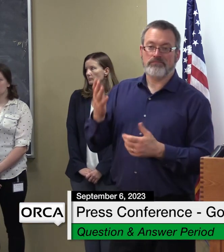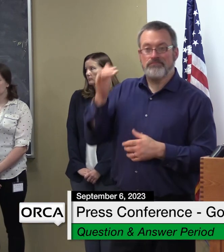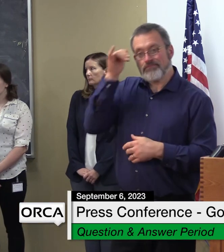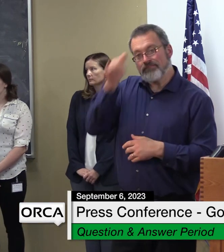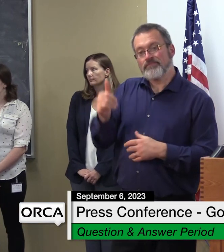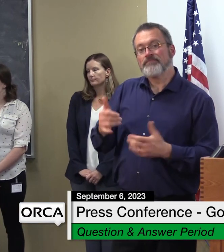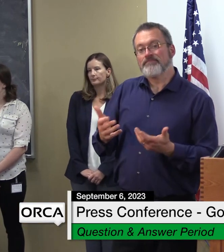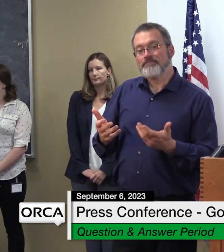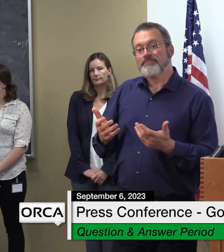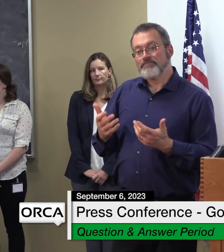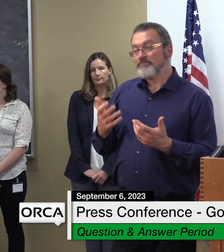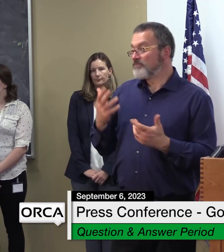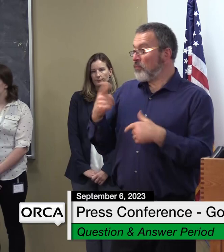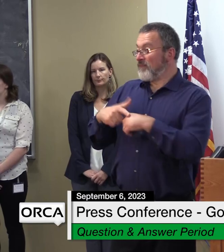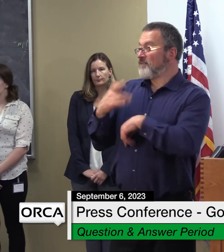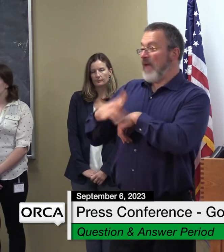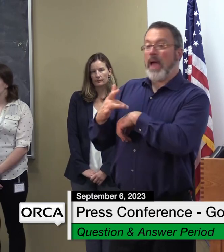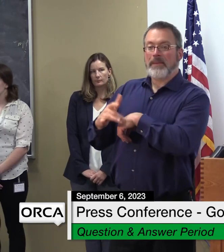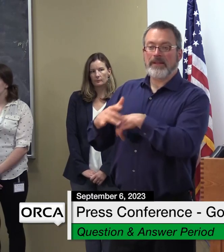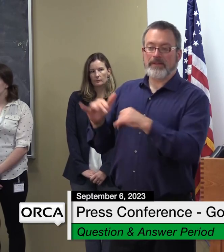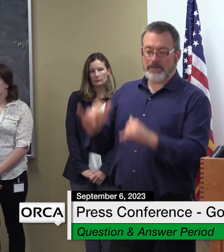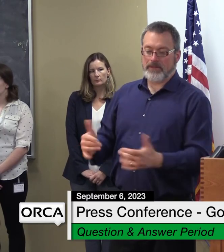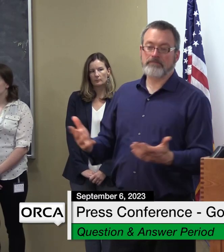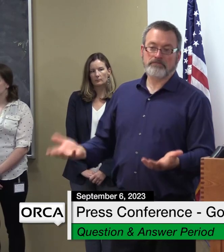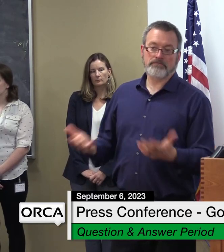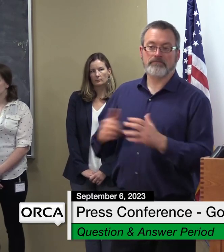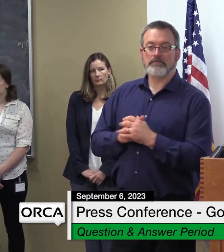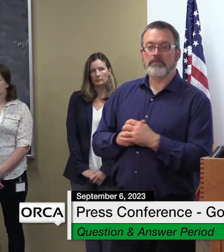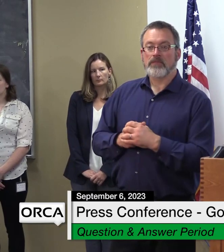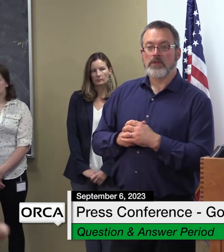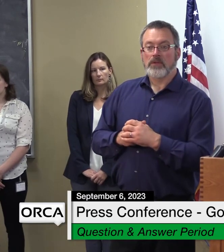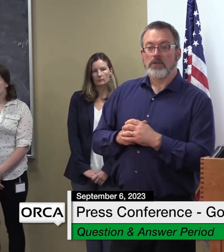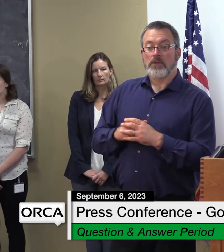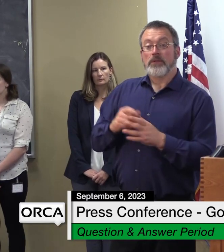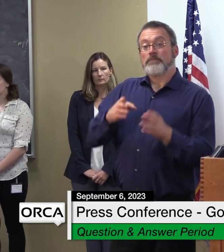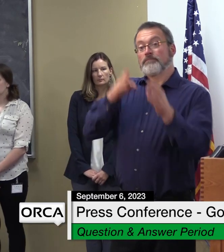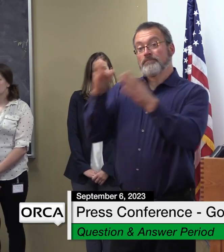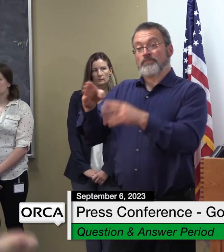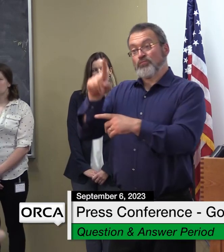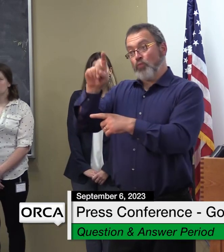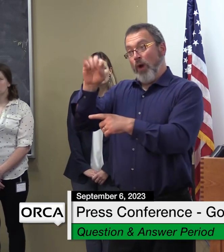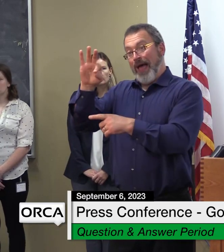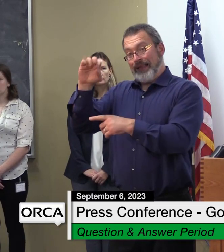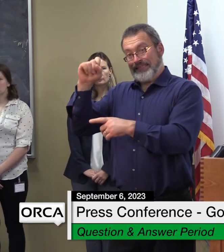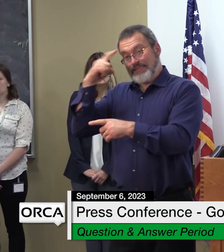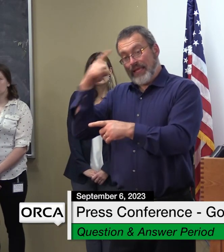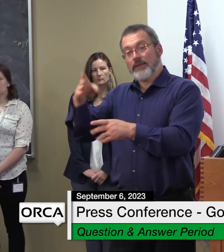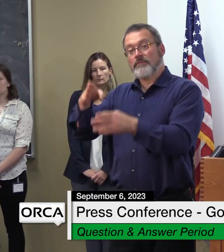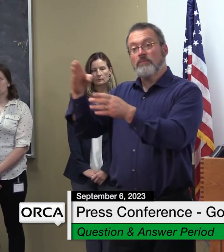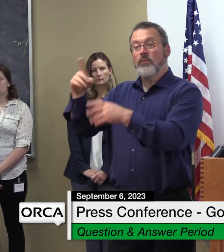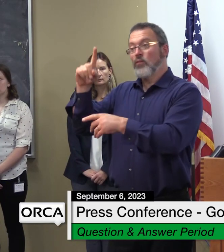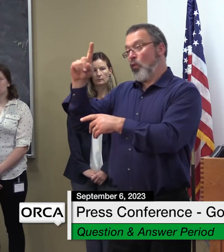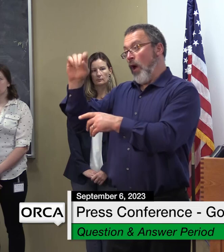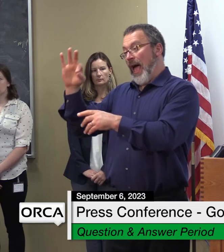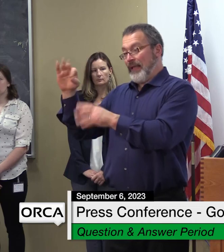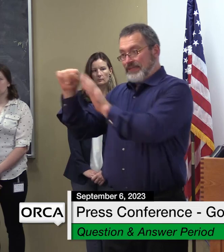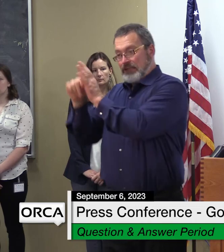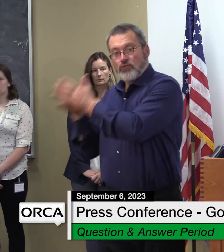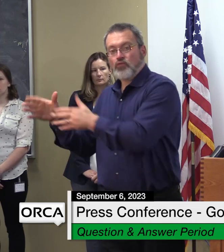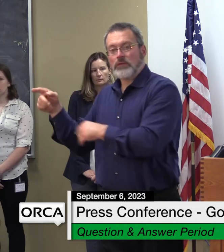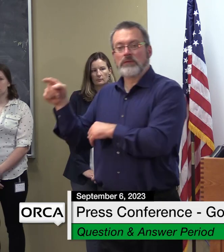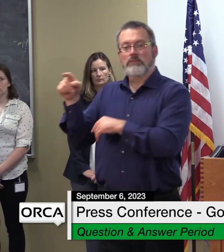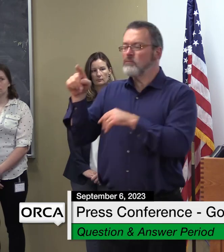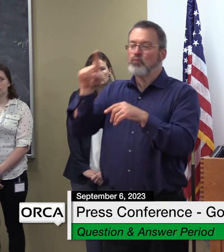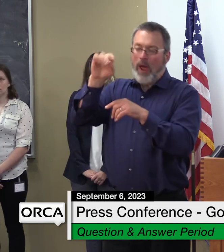time. So so those 109, 133 will be limited in terms of use for the next several